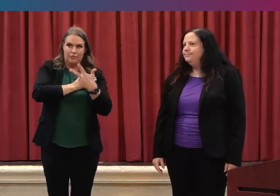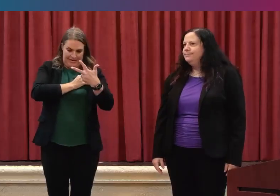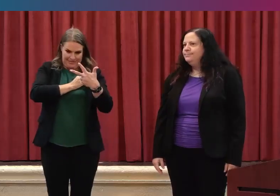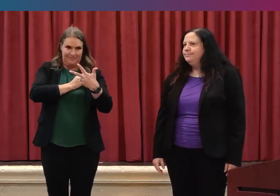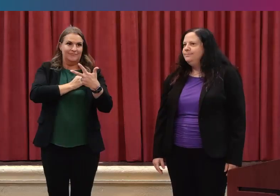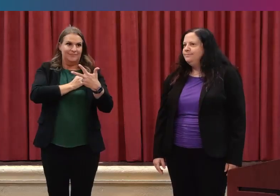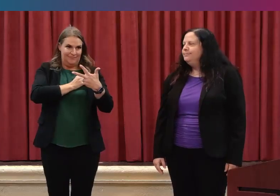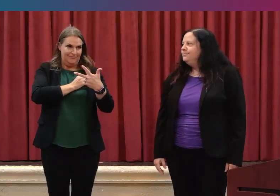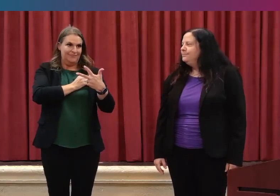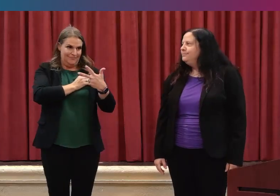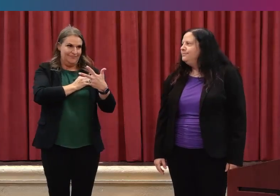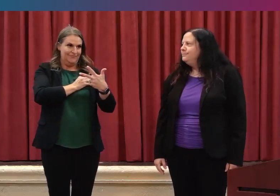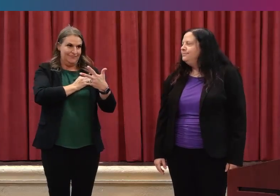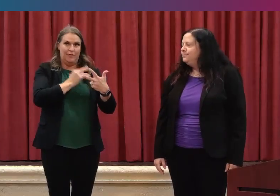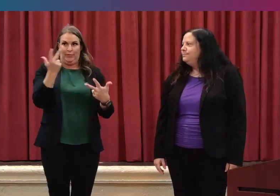work here for the agency.